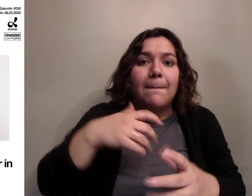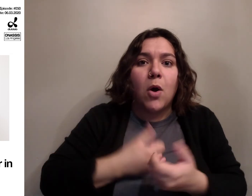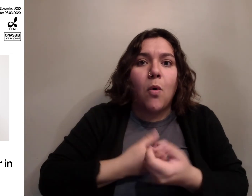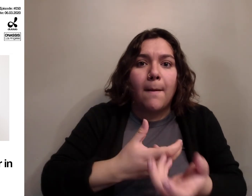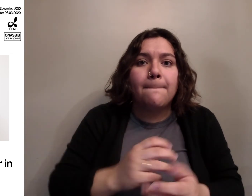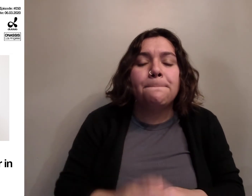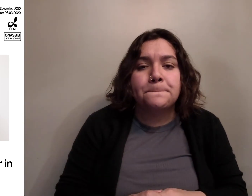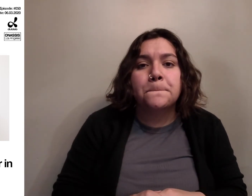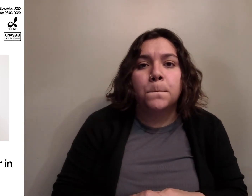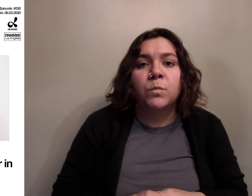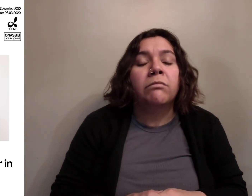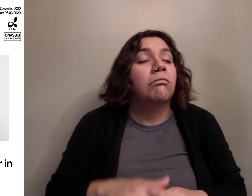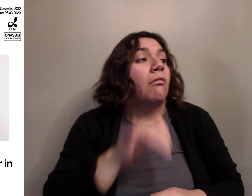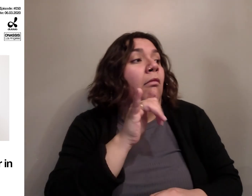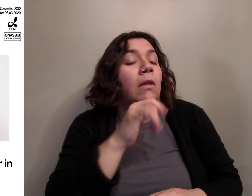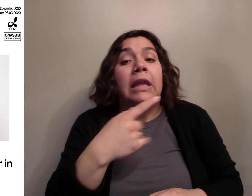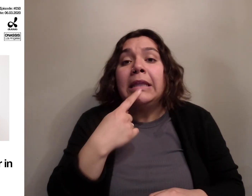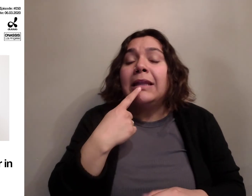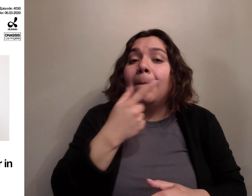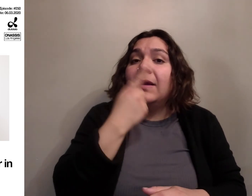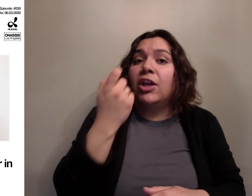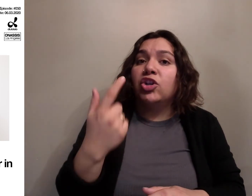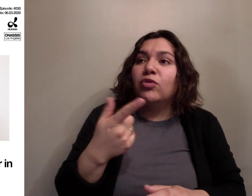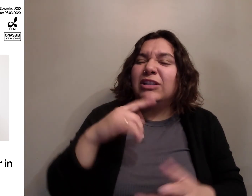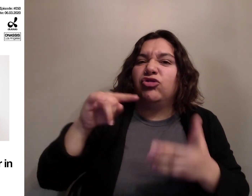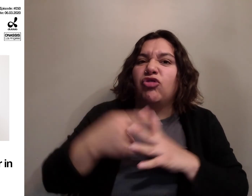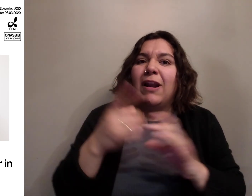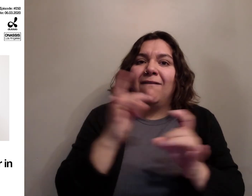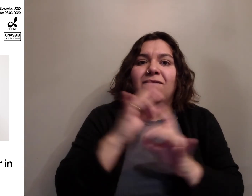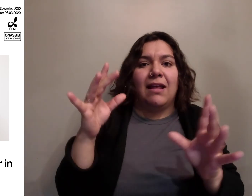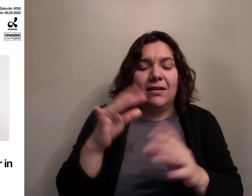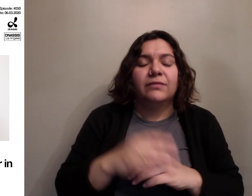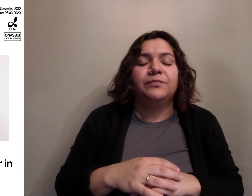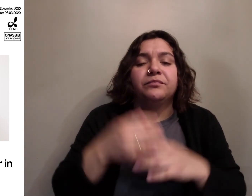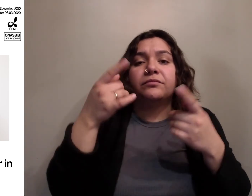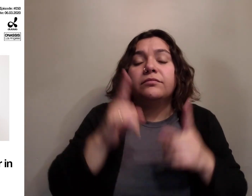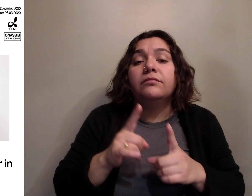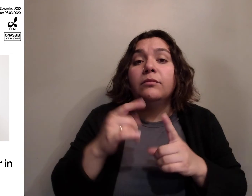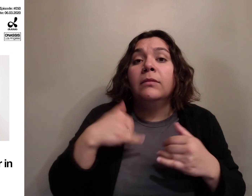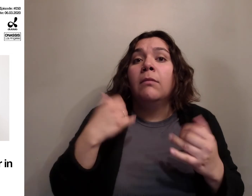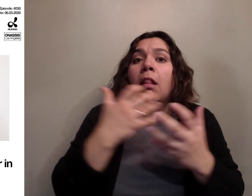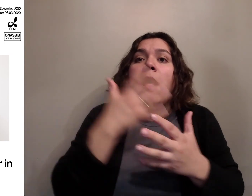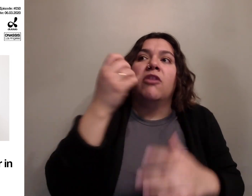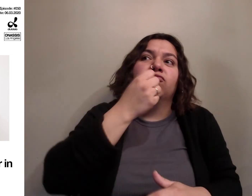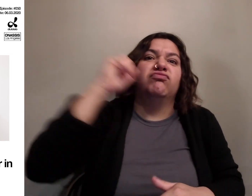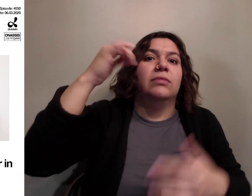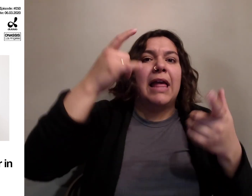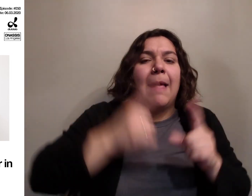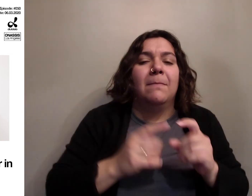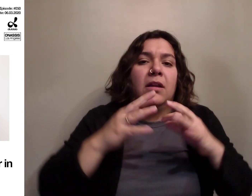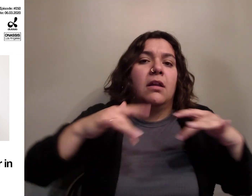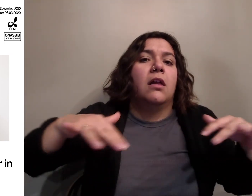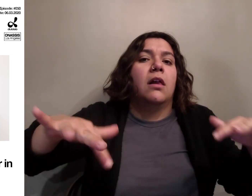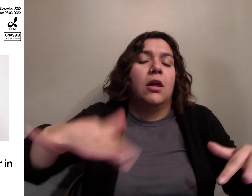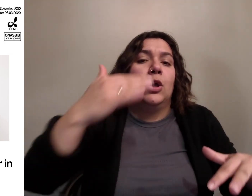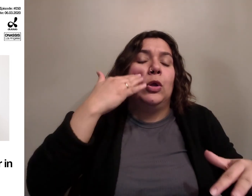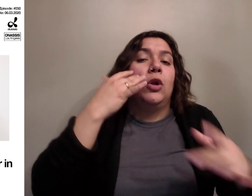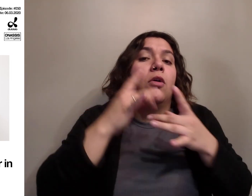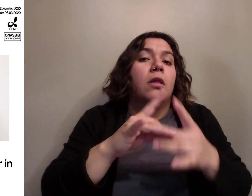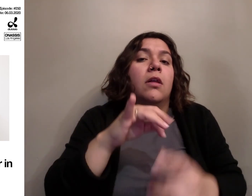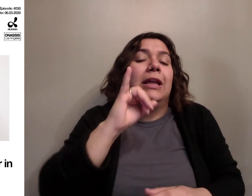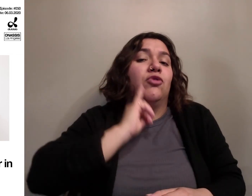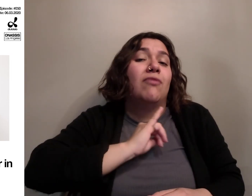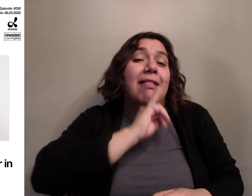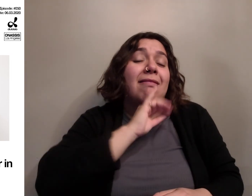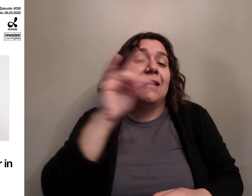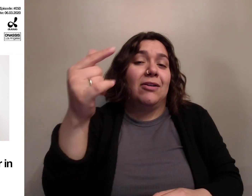people, resist." And they arrested her for that poem. And it was because they said she was inciting violence. And it was at the time where there was all